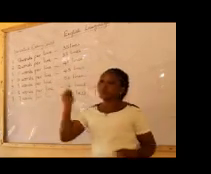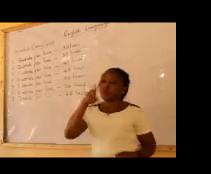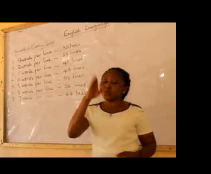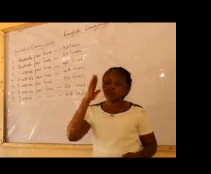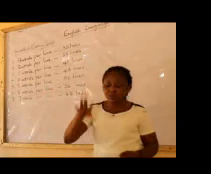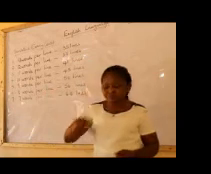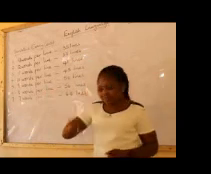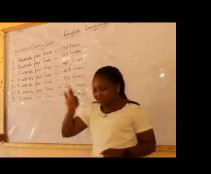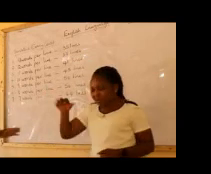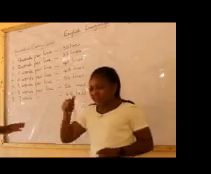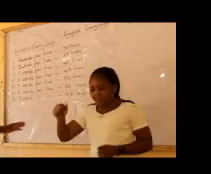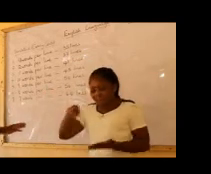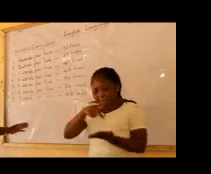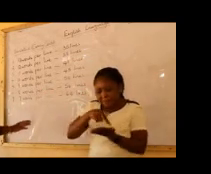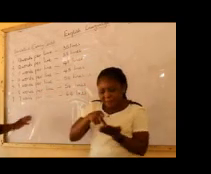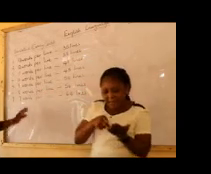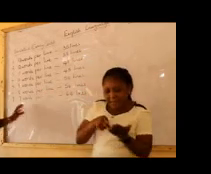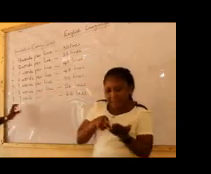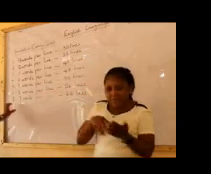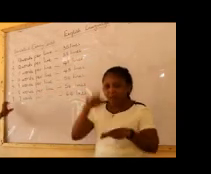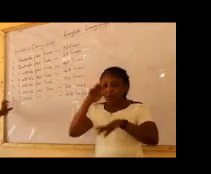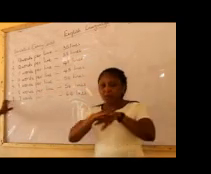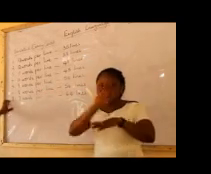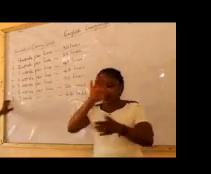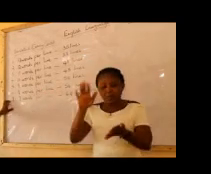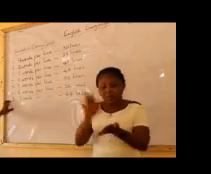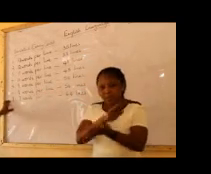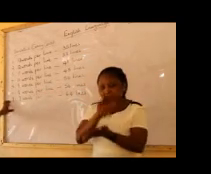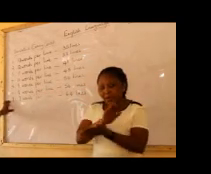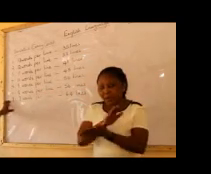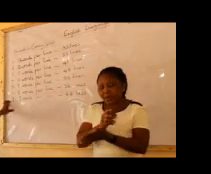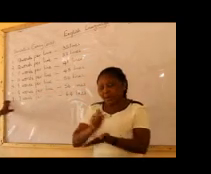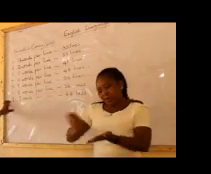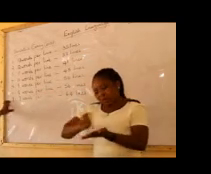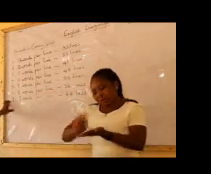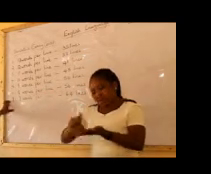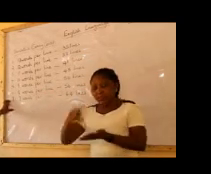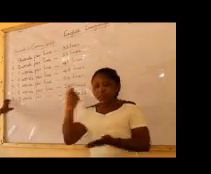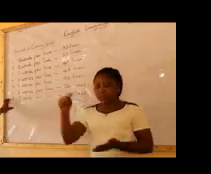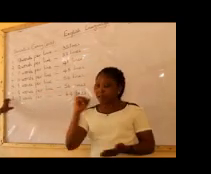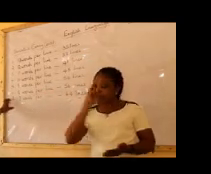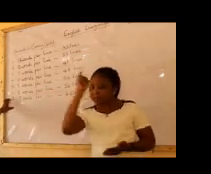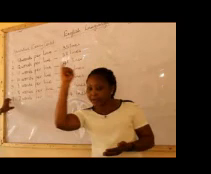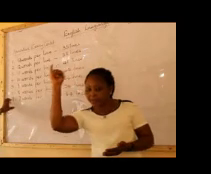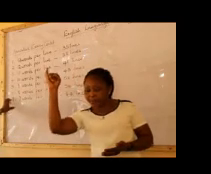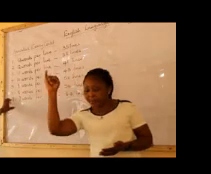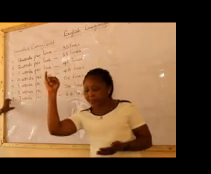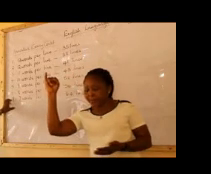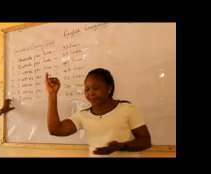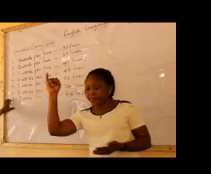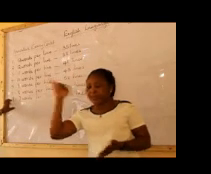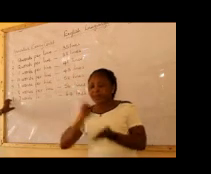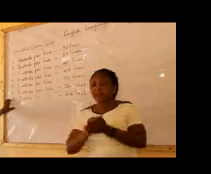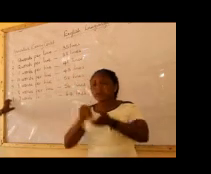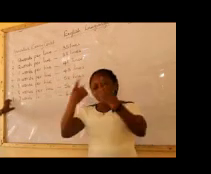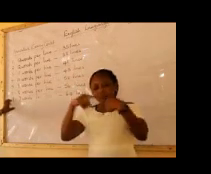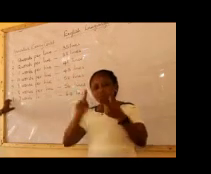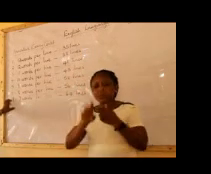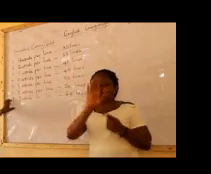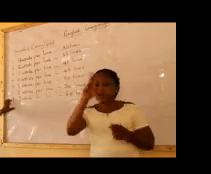place, write the idea that comes to your